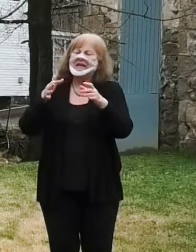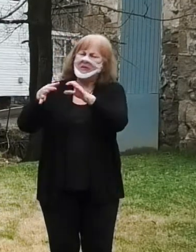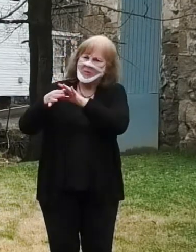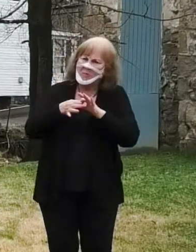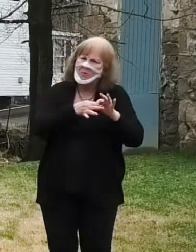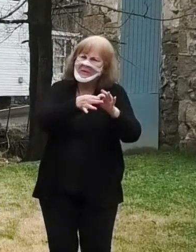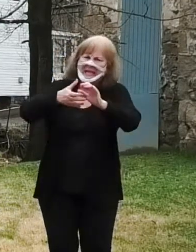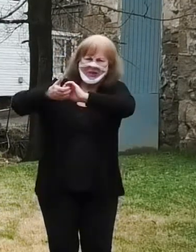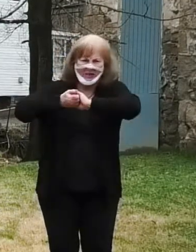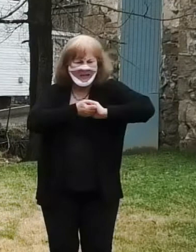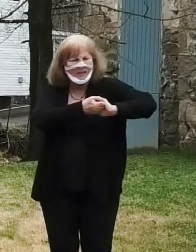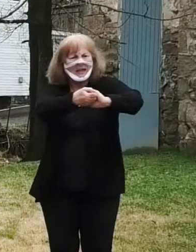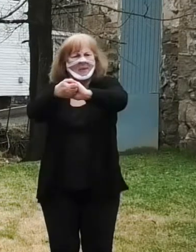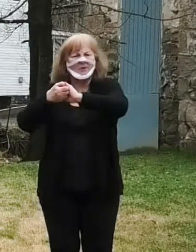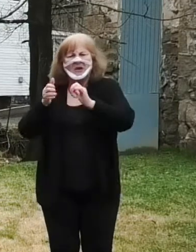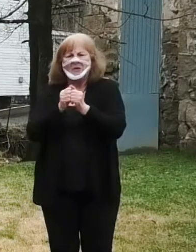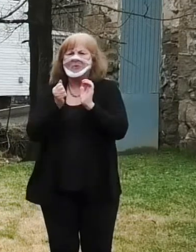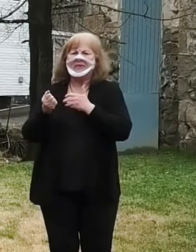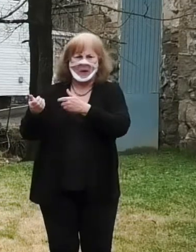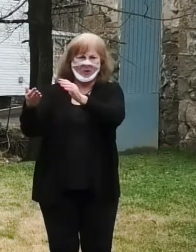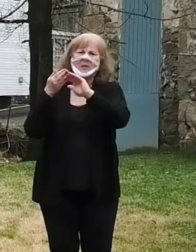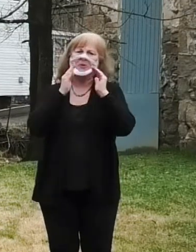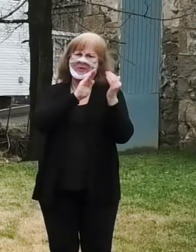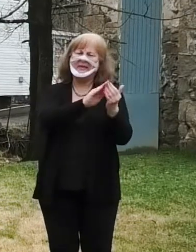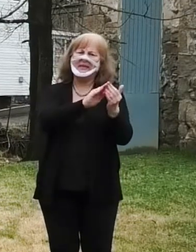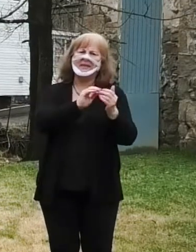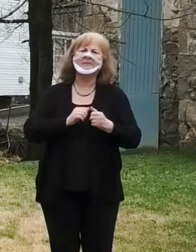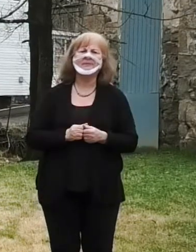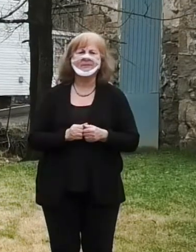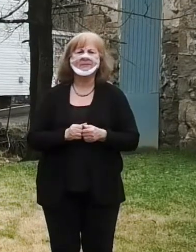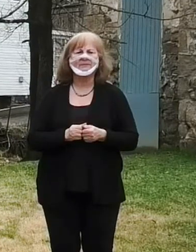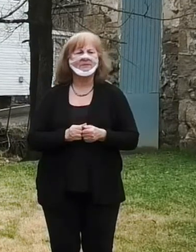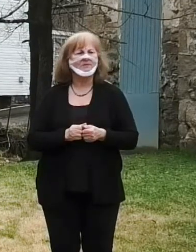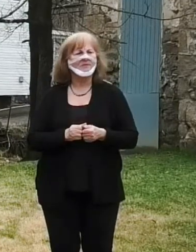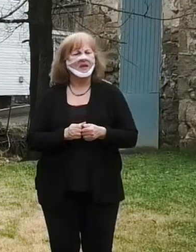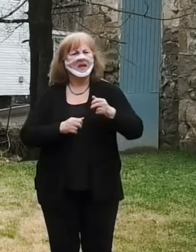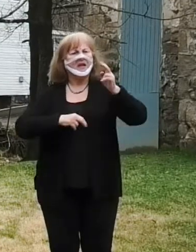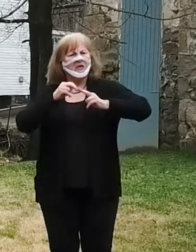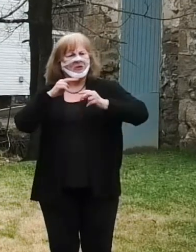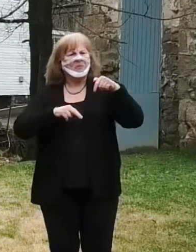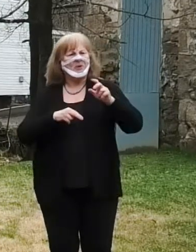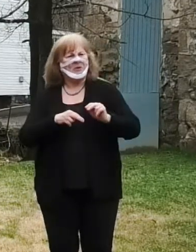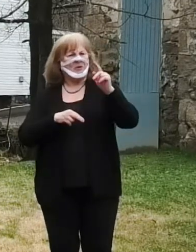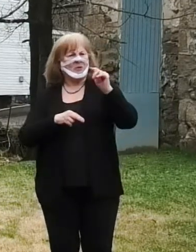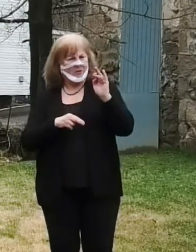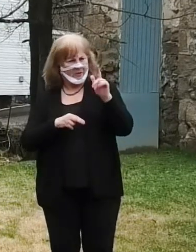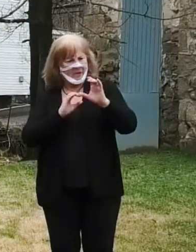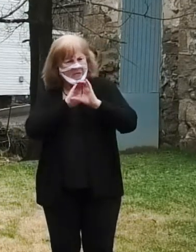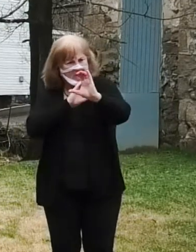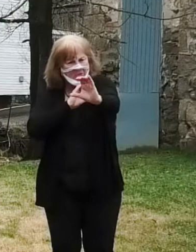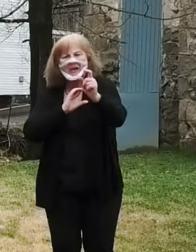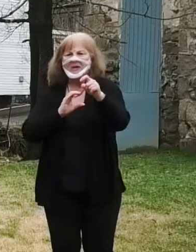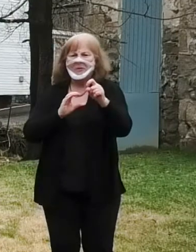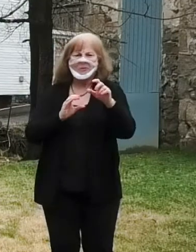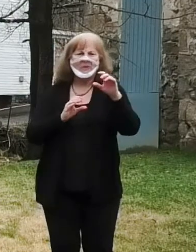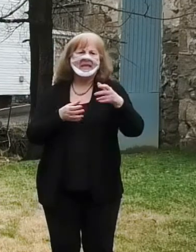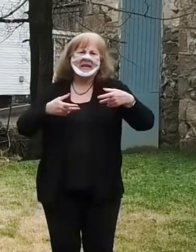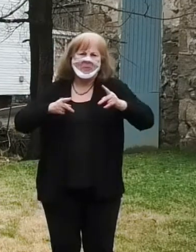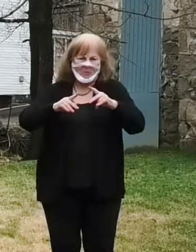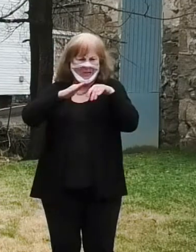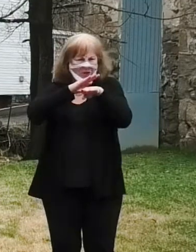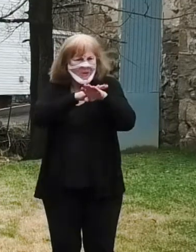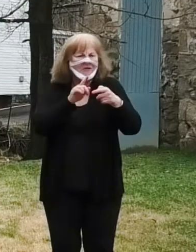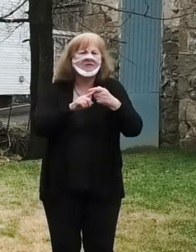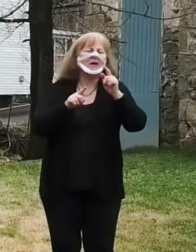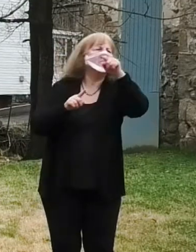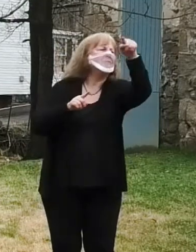and collaboration with our community. To construct the North Tunnel, we will need easements from several